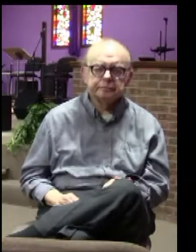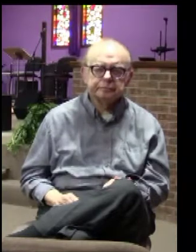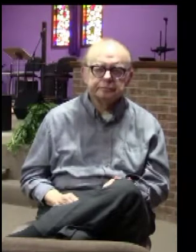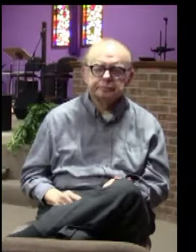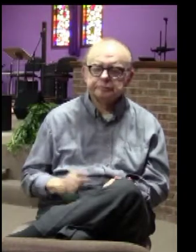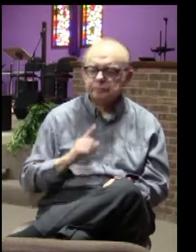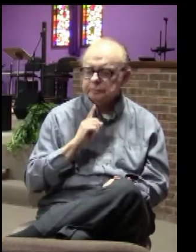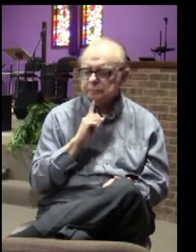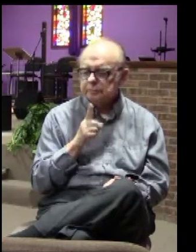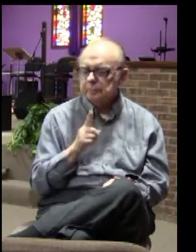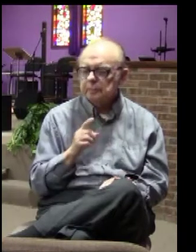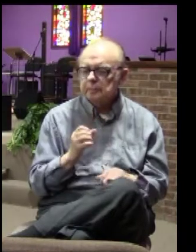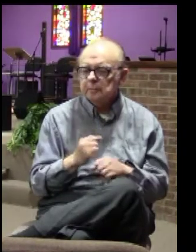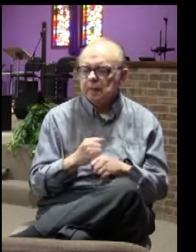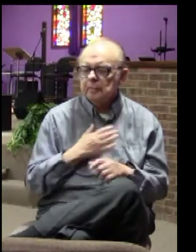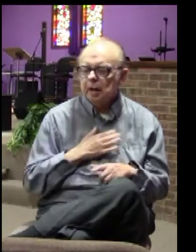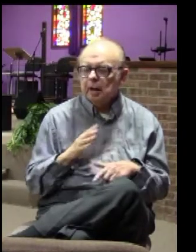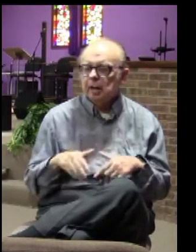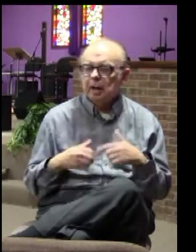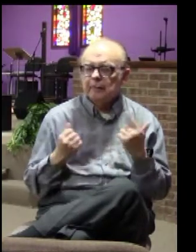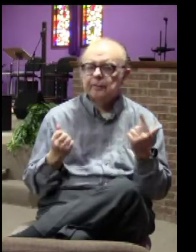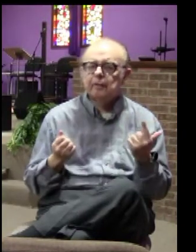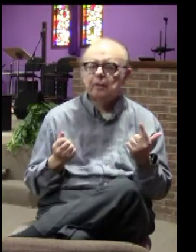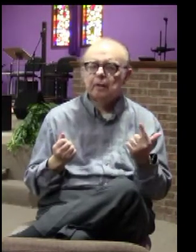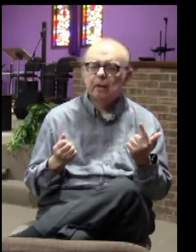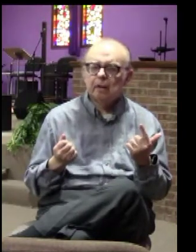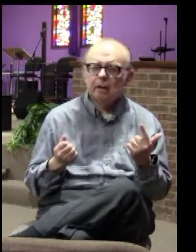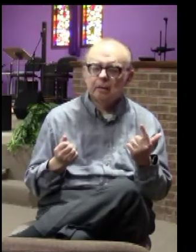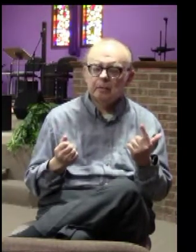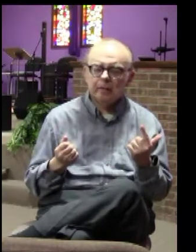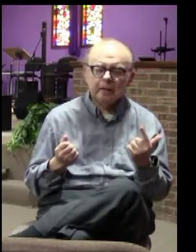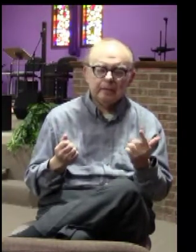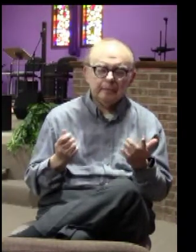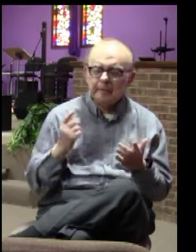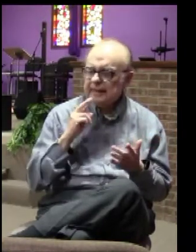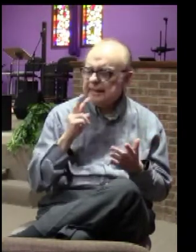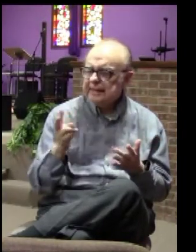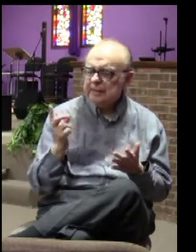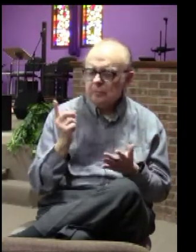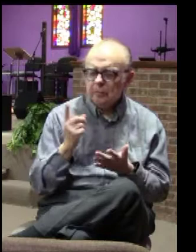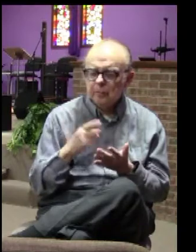it has driven my life. And look at what it's got me.